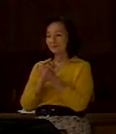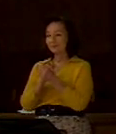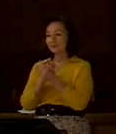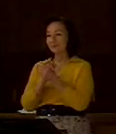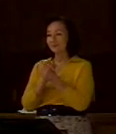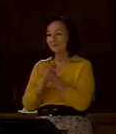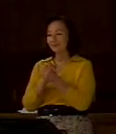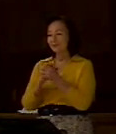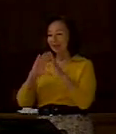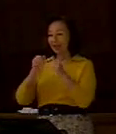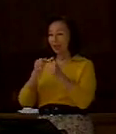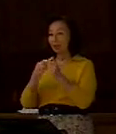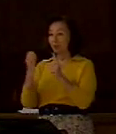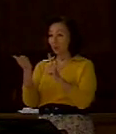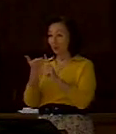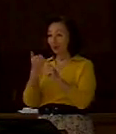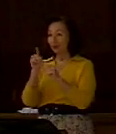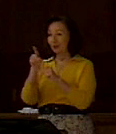How persuaded are you?